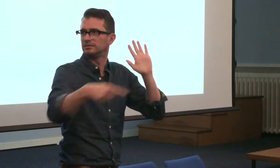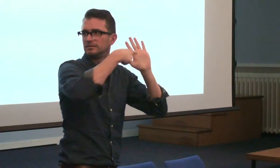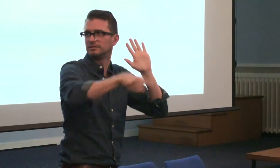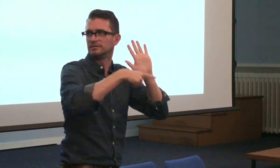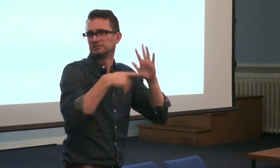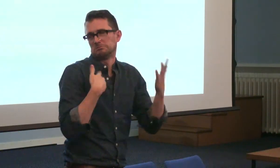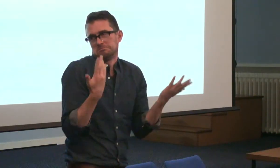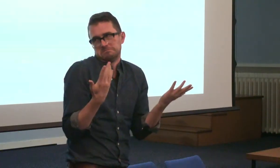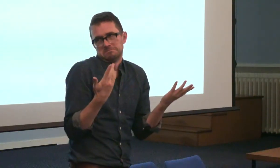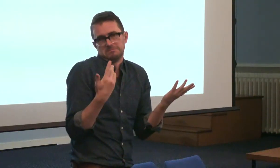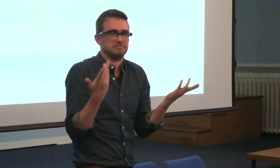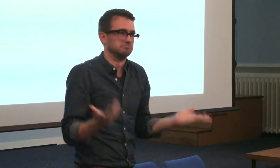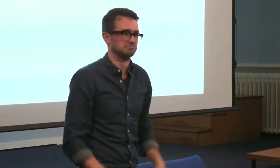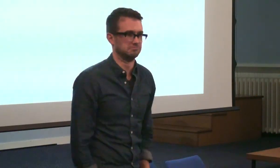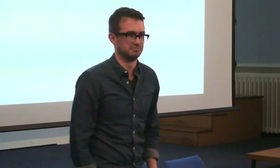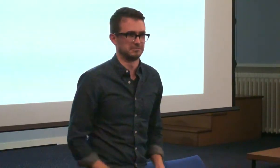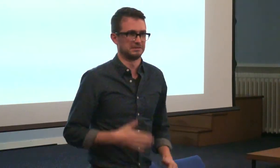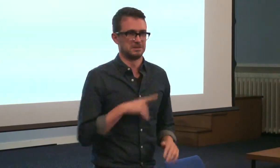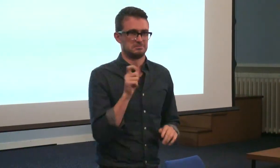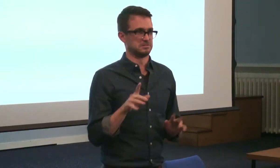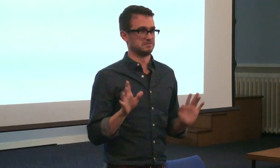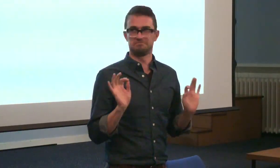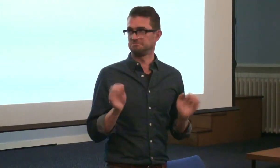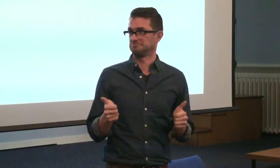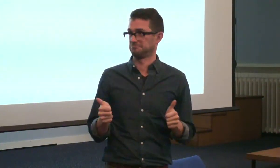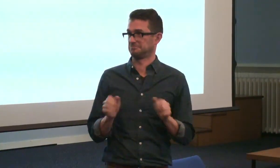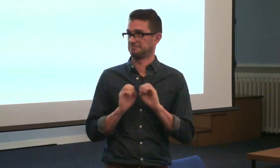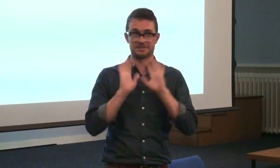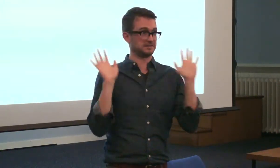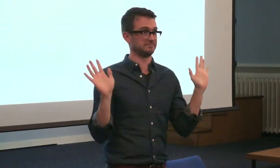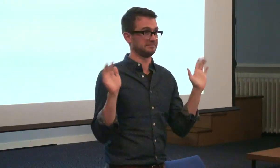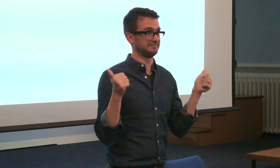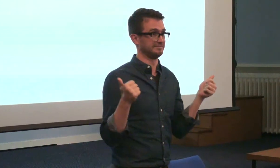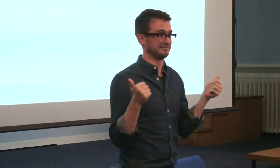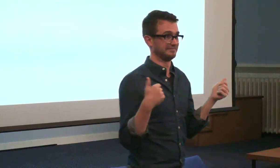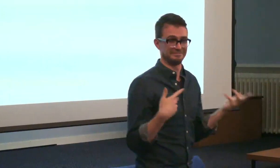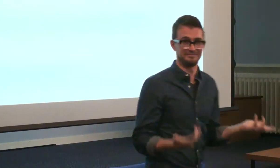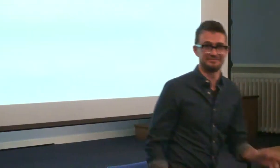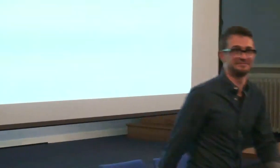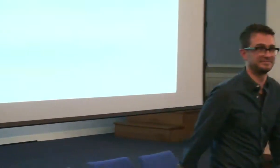those participants have identified in the same way with the people featured in the video clips? So that's just a point of interest for me, really.